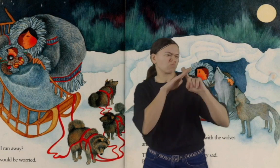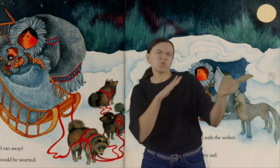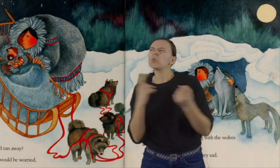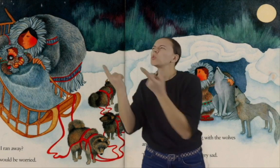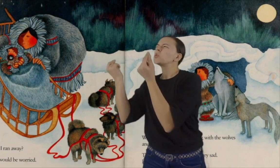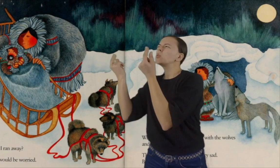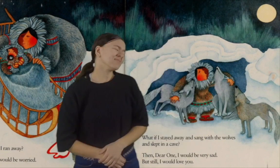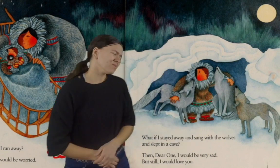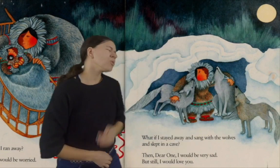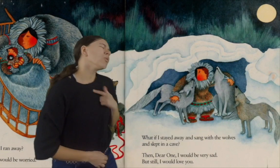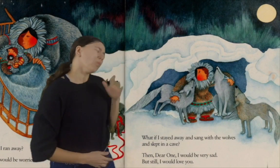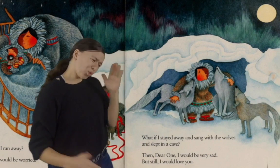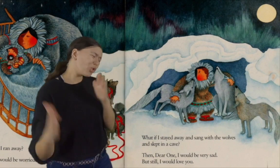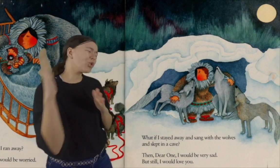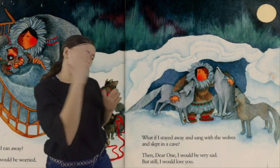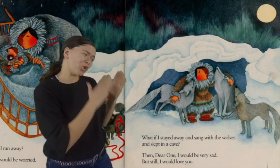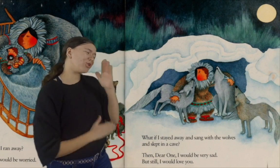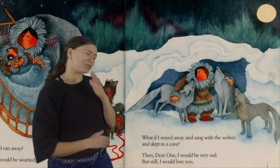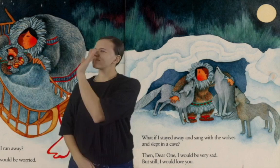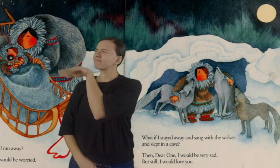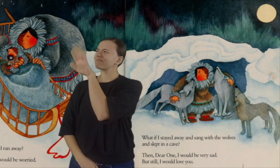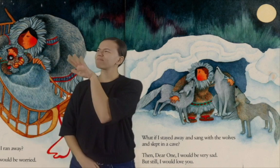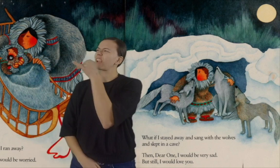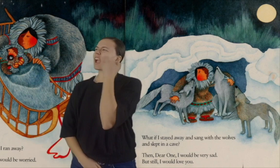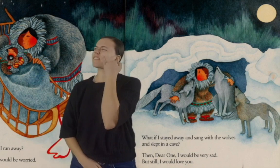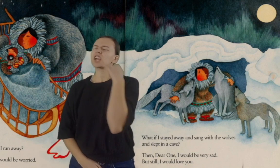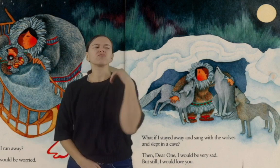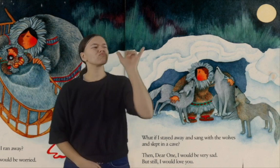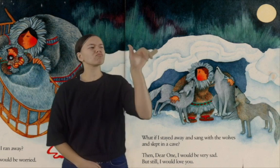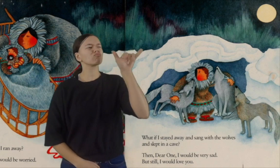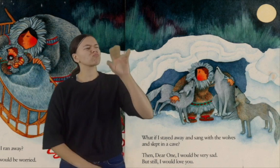What if I ran away? Then I would worry.